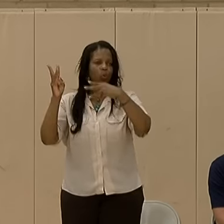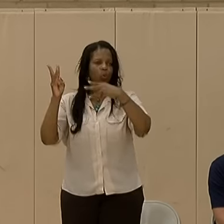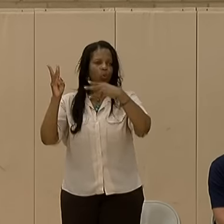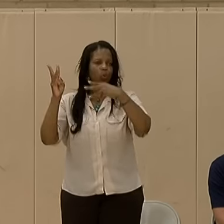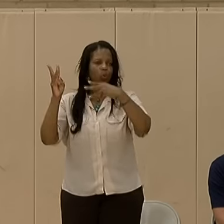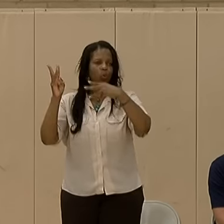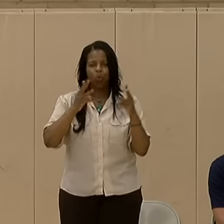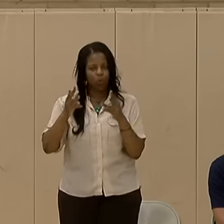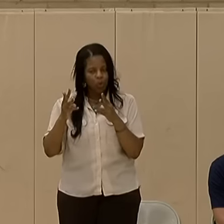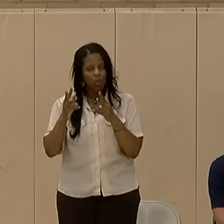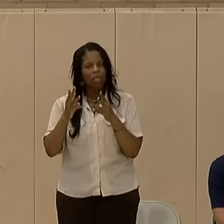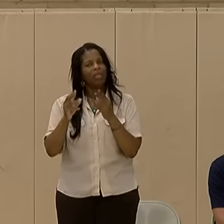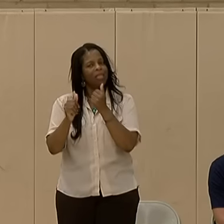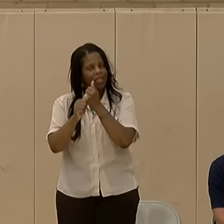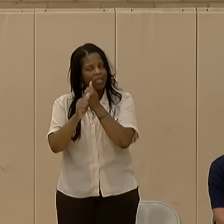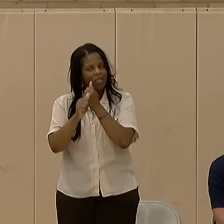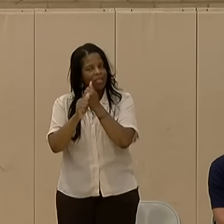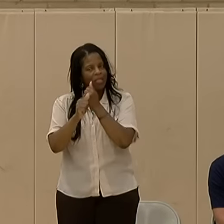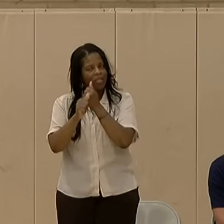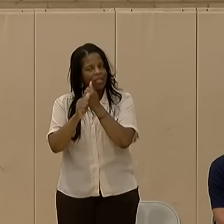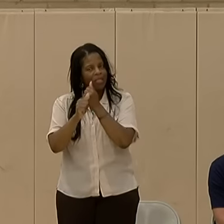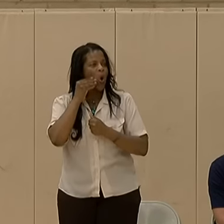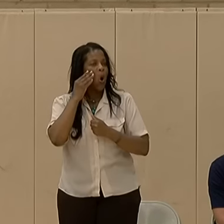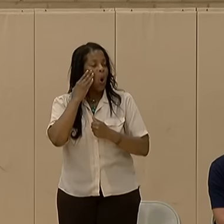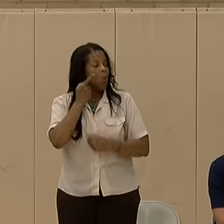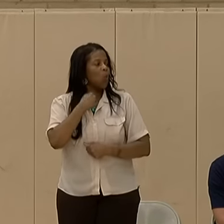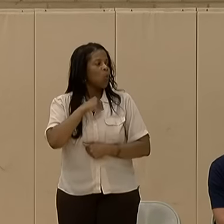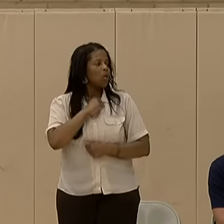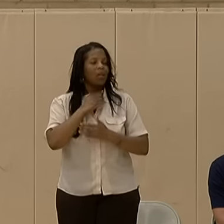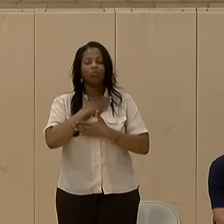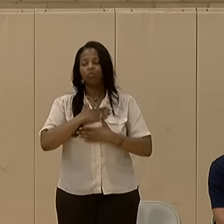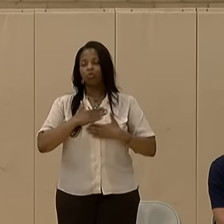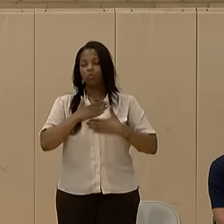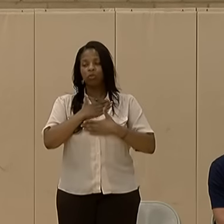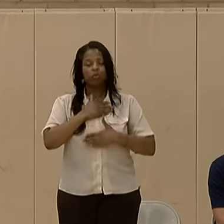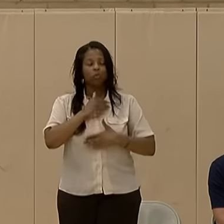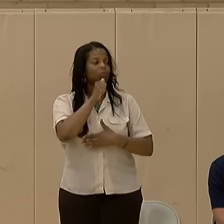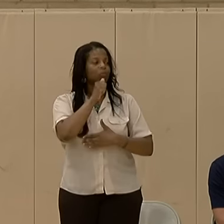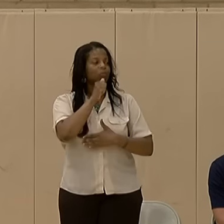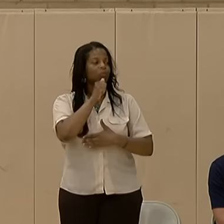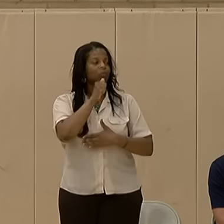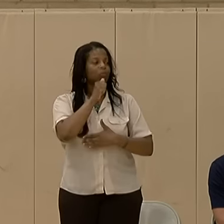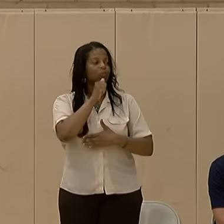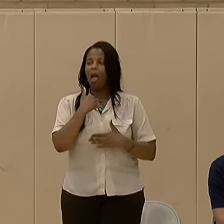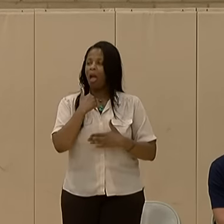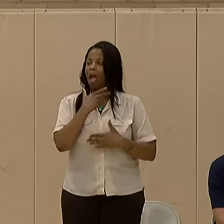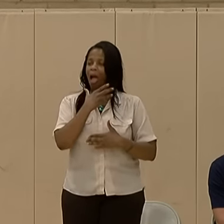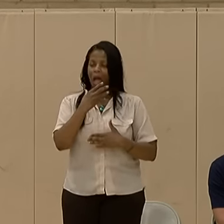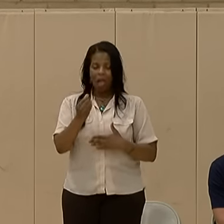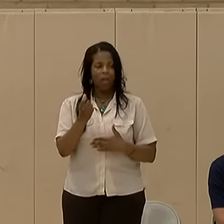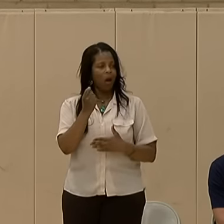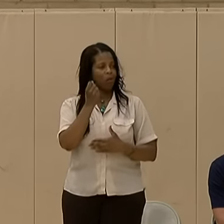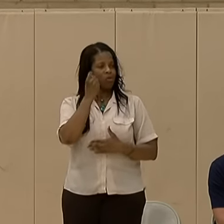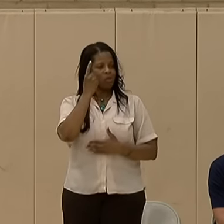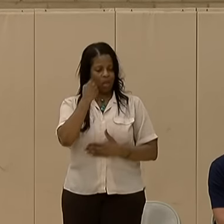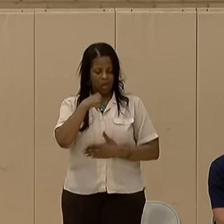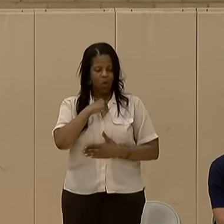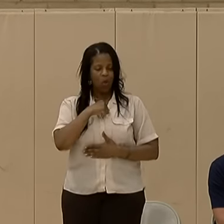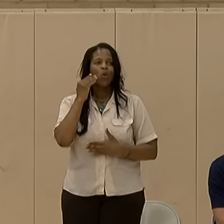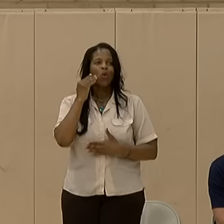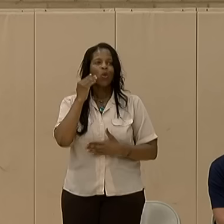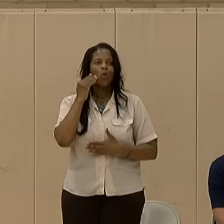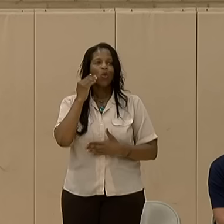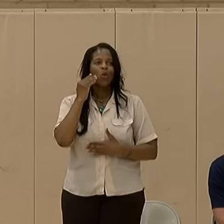placed you back in harm's way. So we appreciate your patience and understanding. We know what it means to you to be out of your